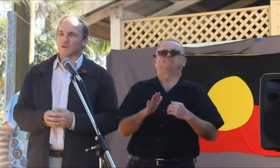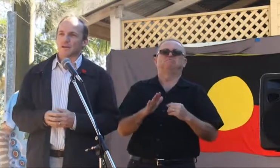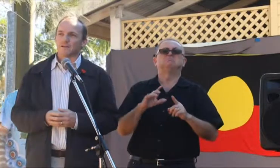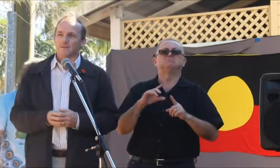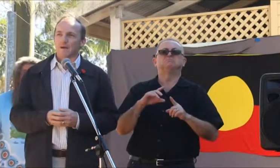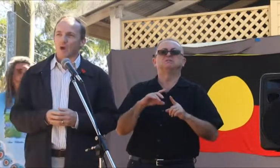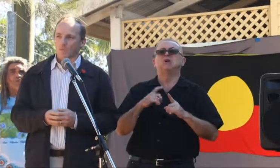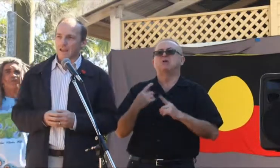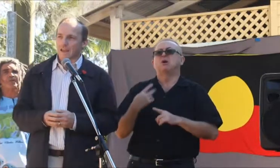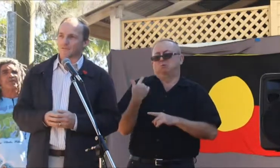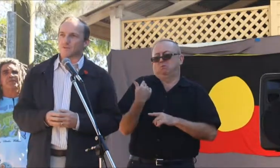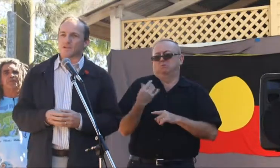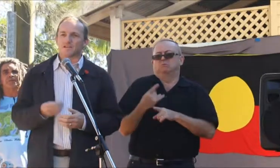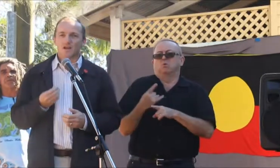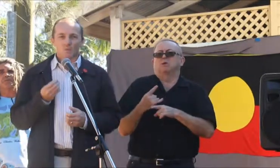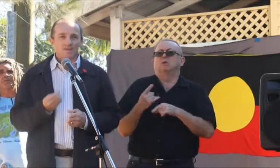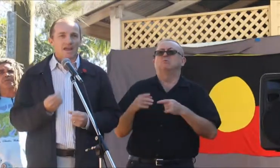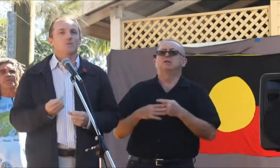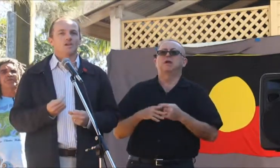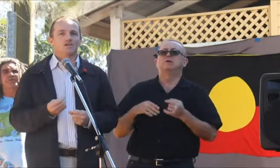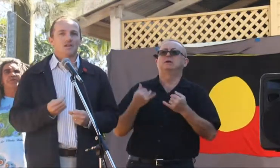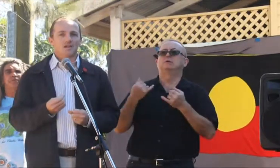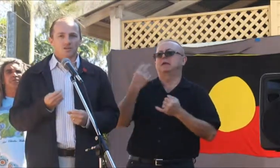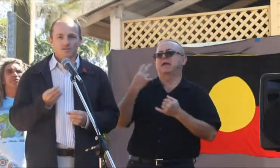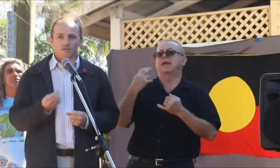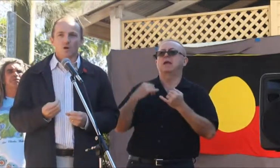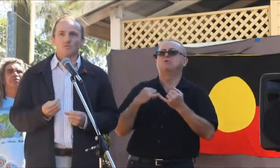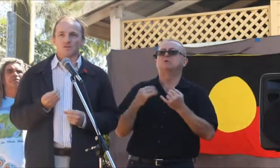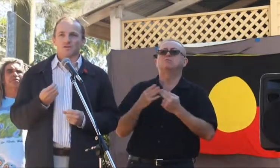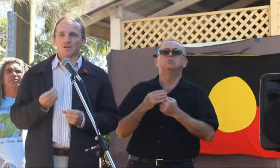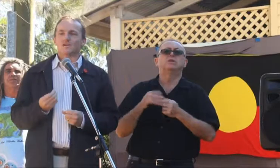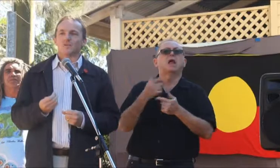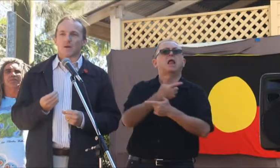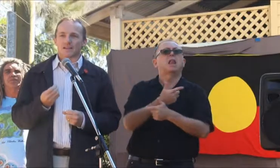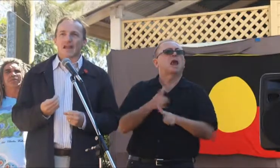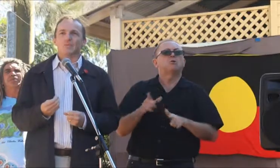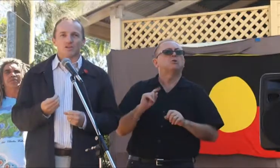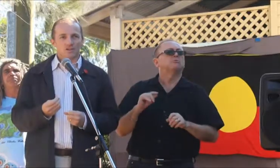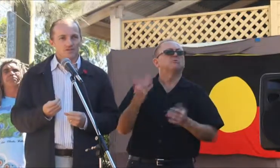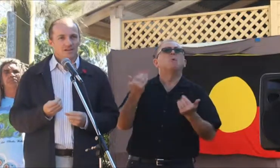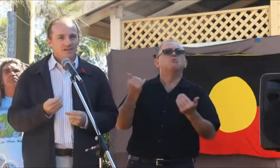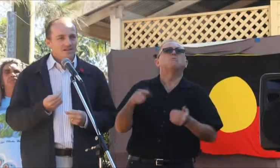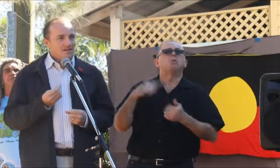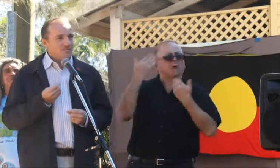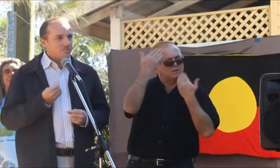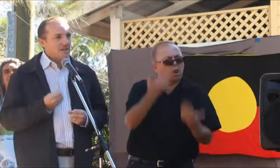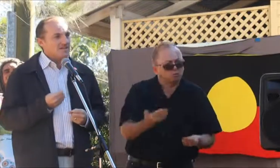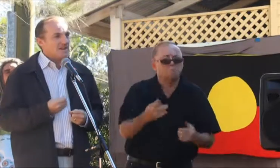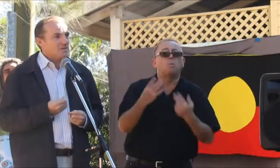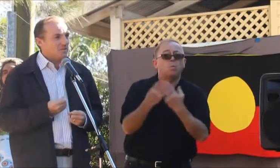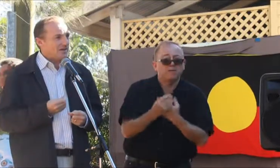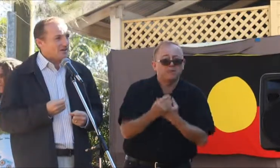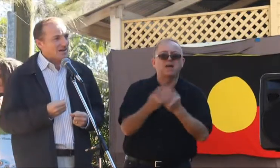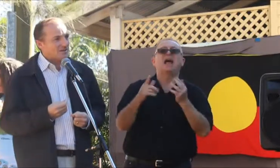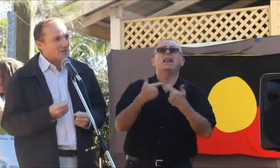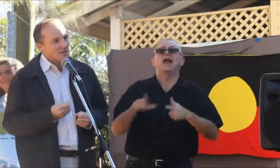with local elders about opening our council meetings with language. Not just a welcome, not just an acknowledgement, but language. That scares